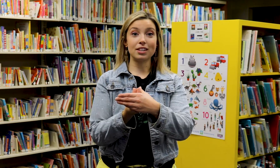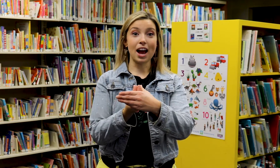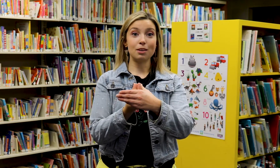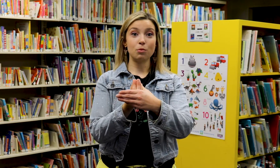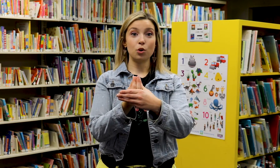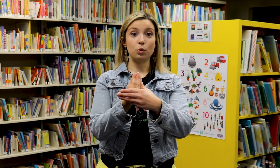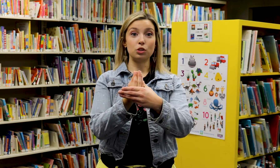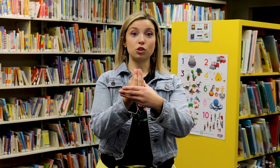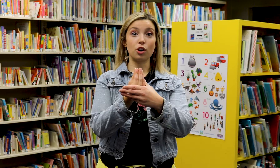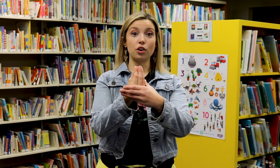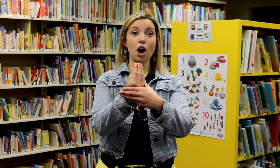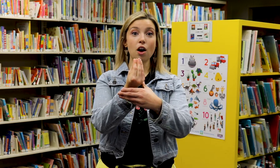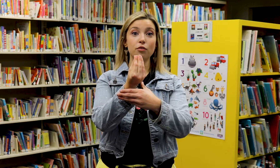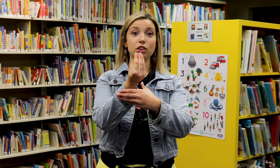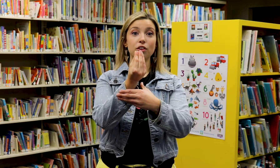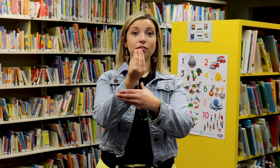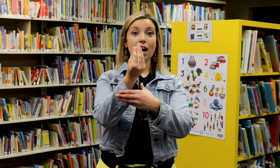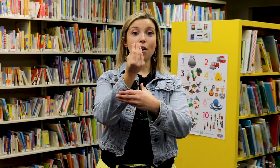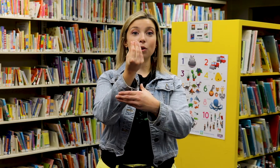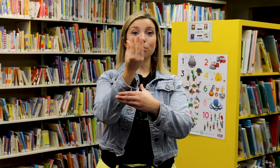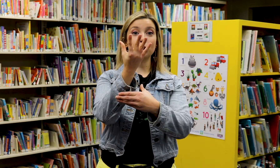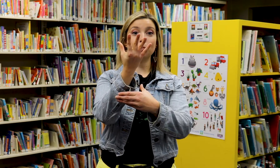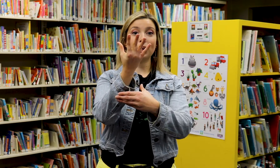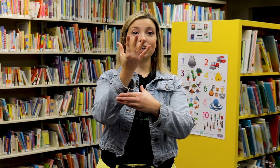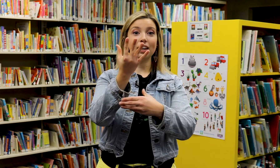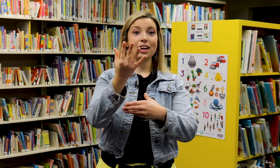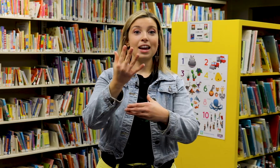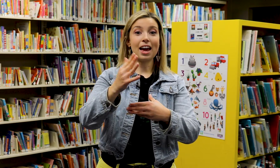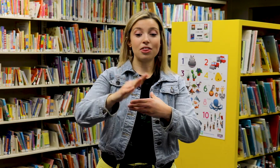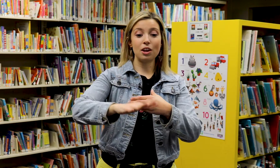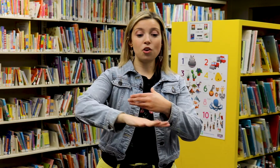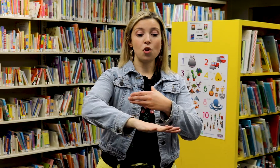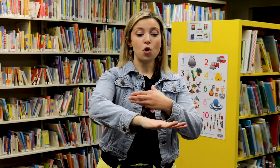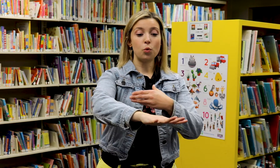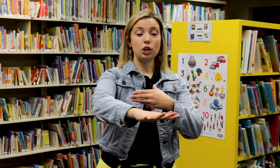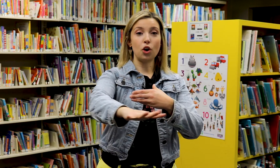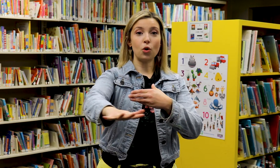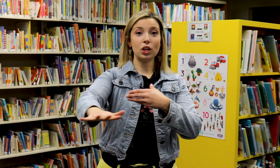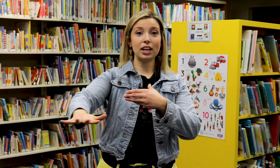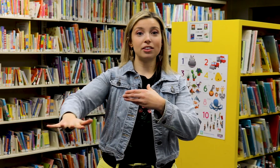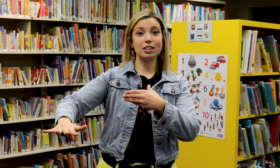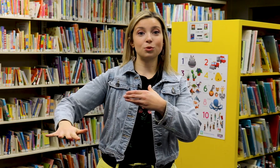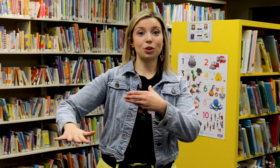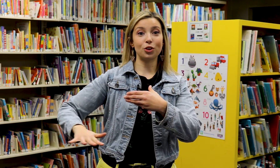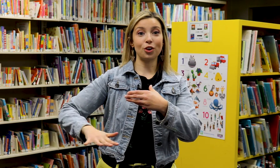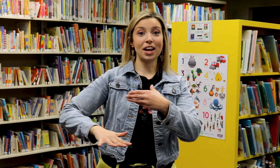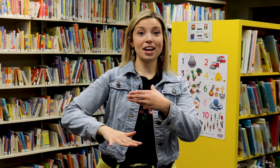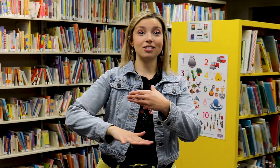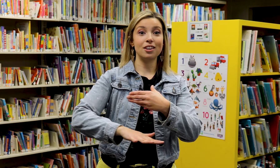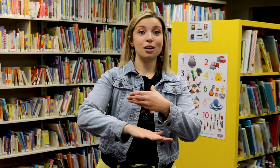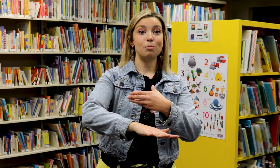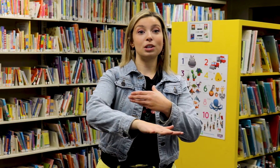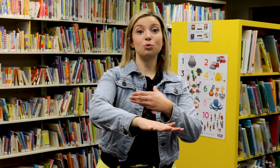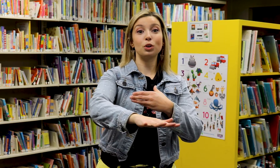time, we started off with the flower blooming, and then we go like this with our hand because we're